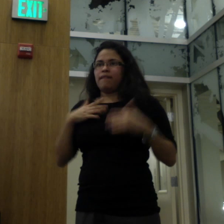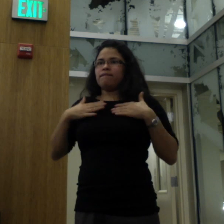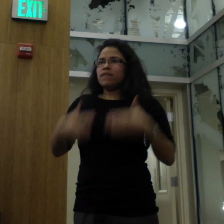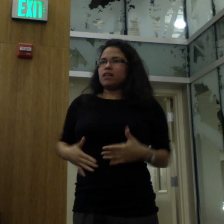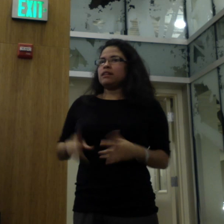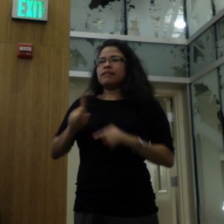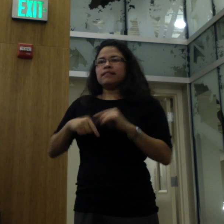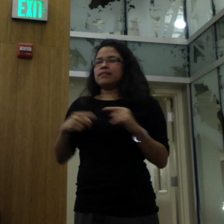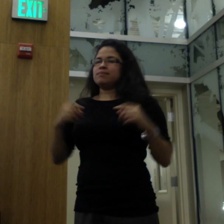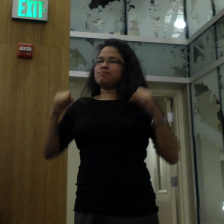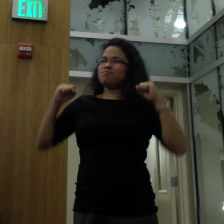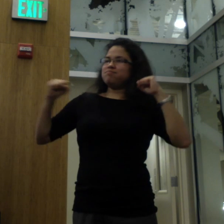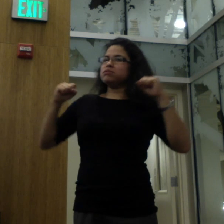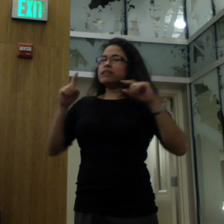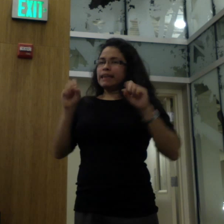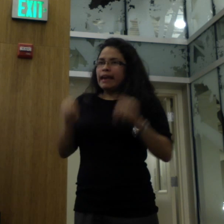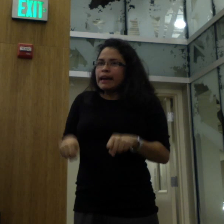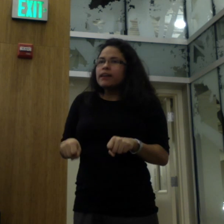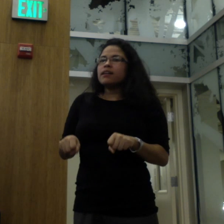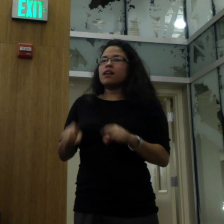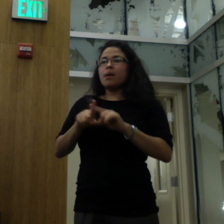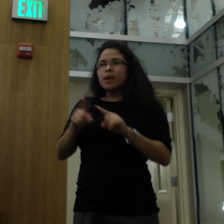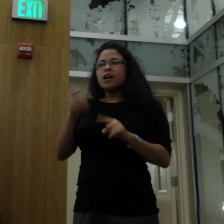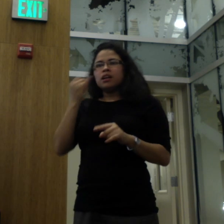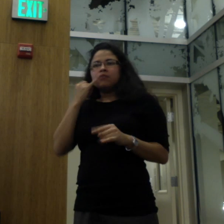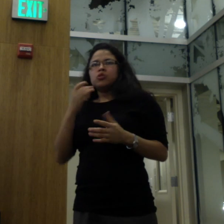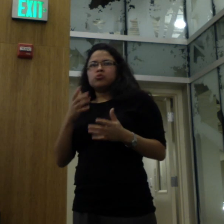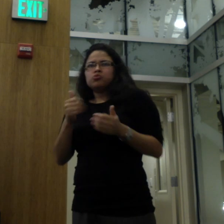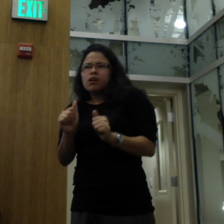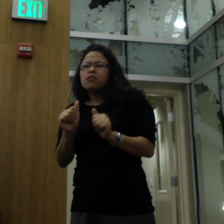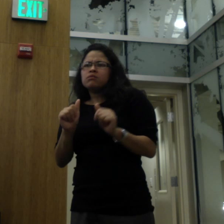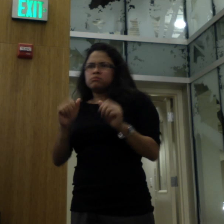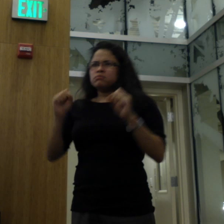then you've got a really good chance. Okay?